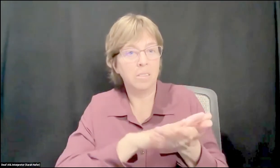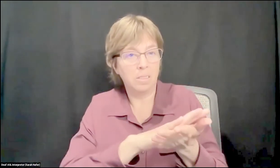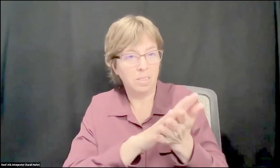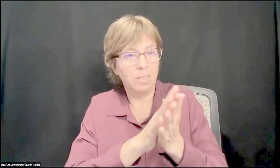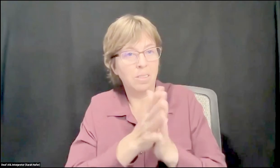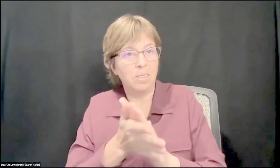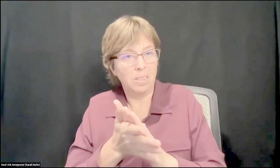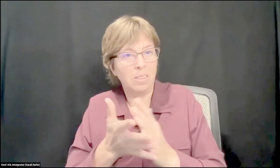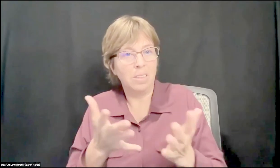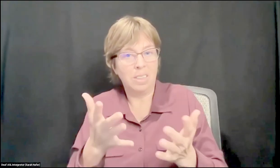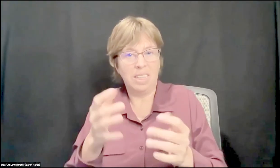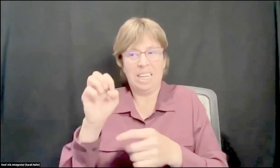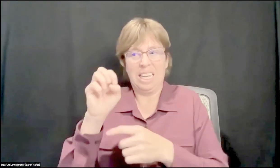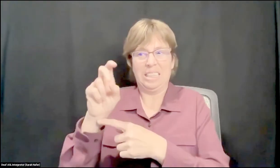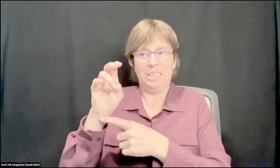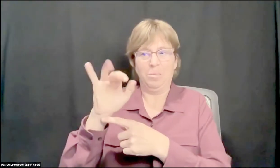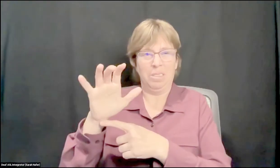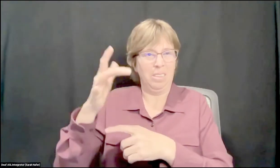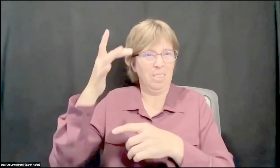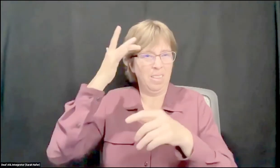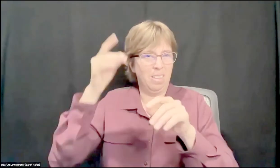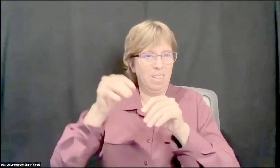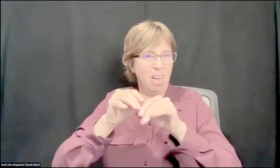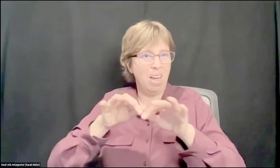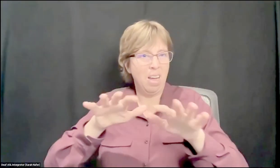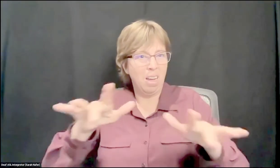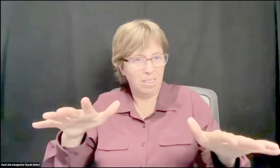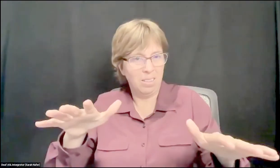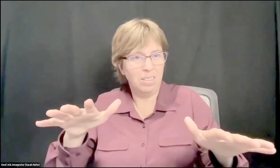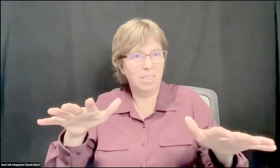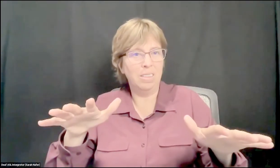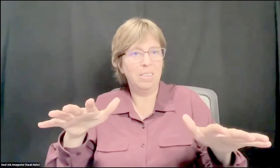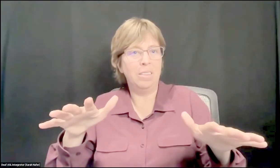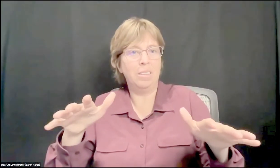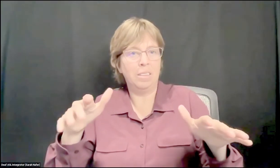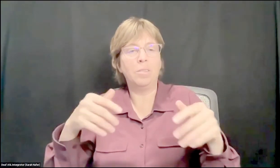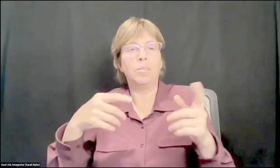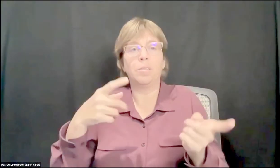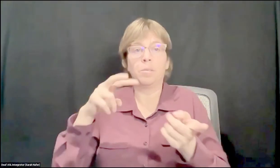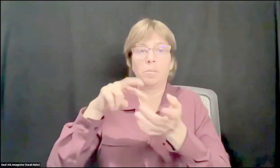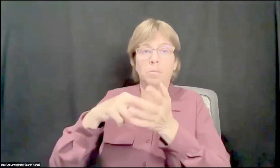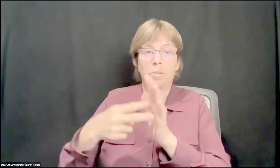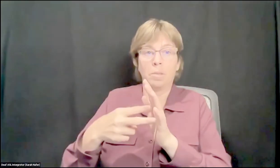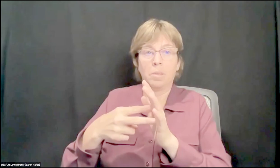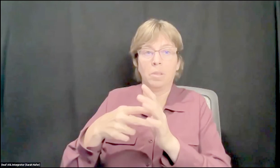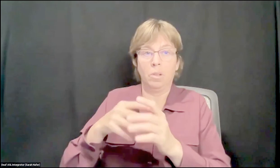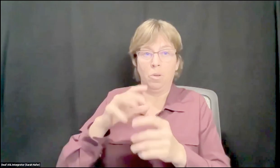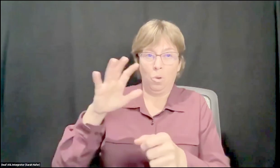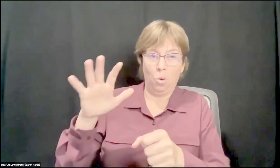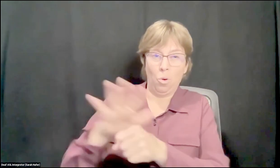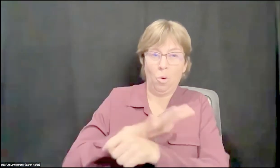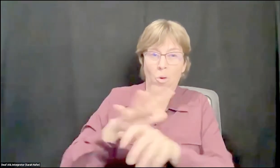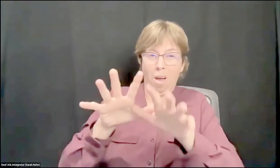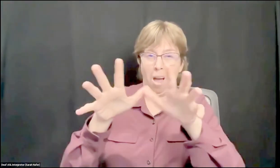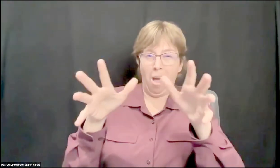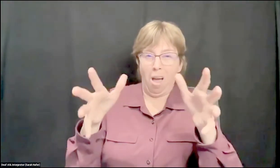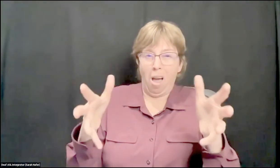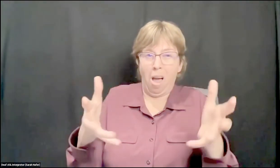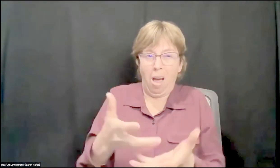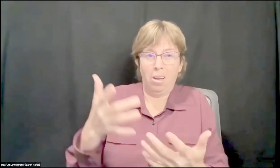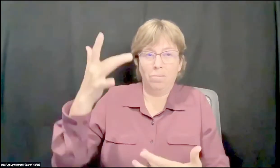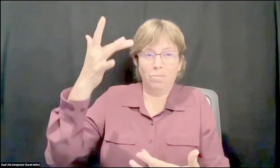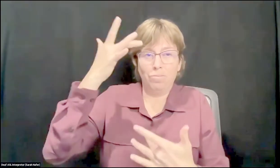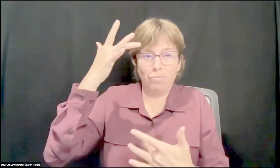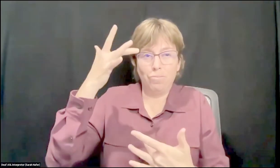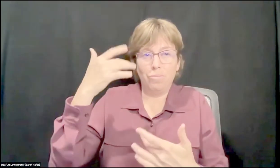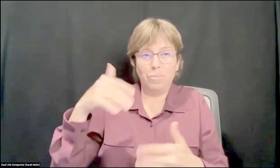a global, multinational epidemic. I think most people have a sense of what an epidemic is. It's basically when you have